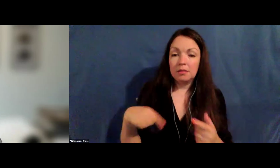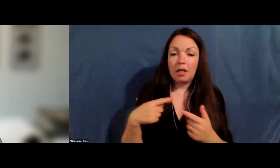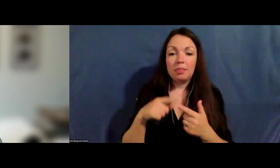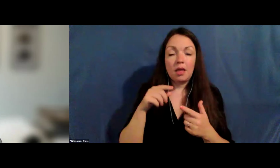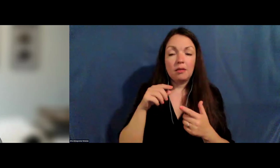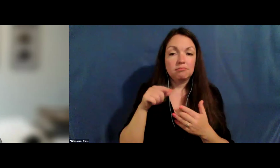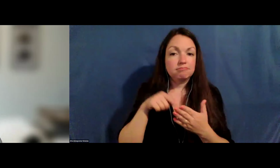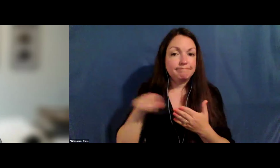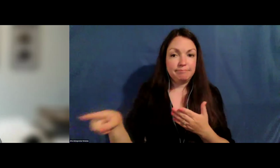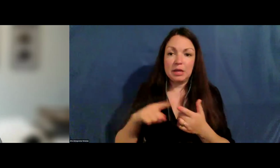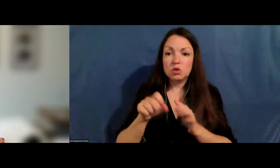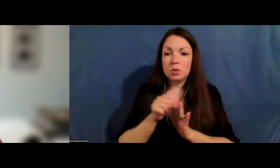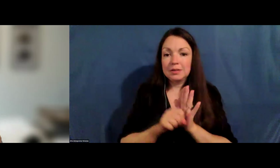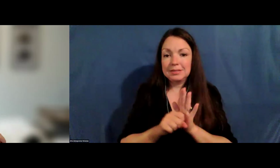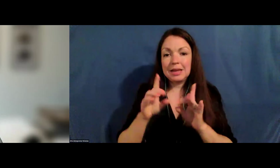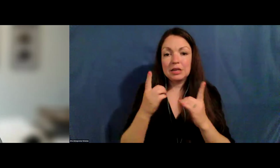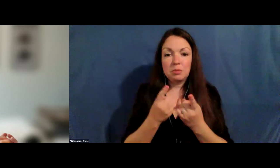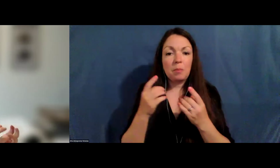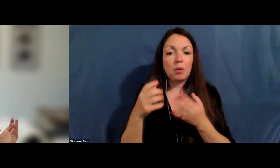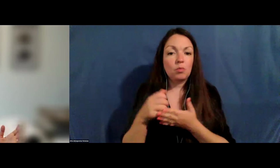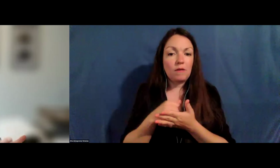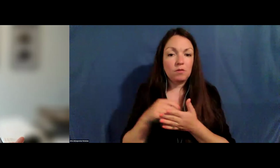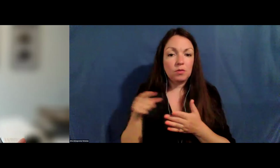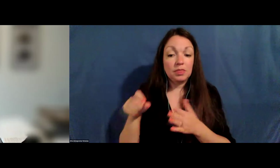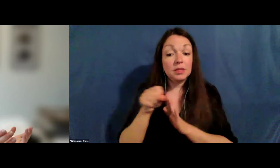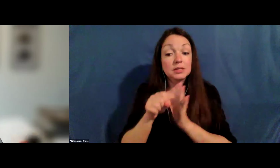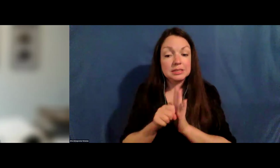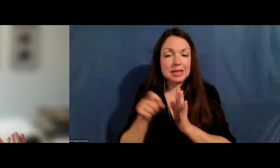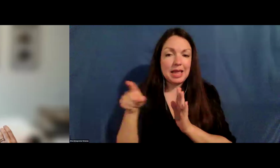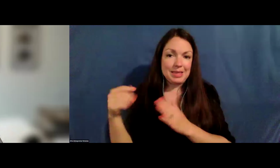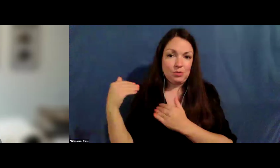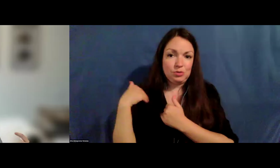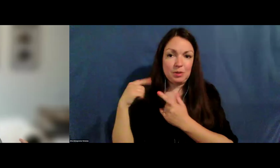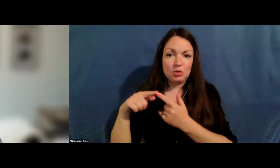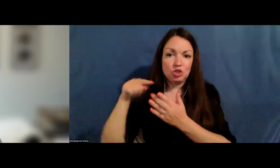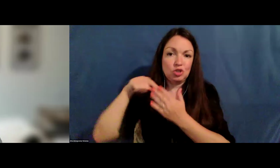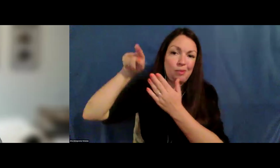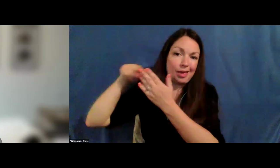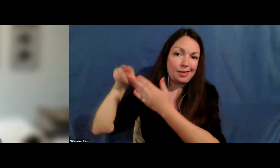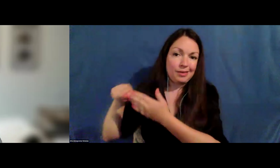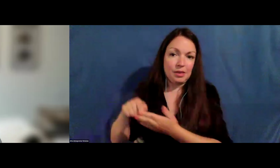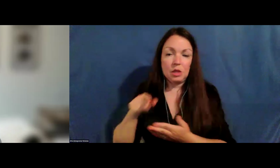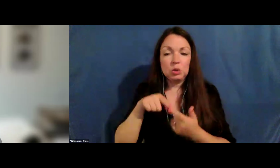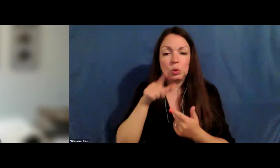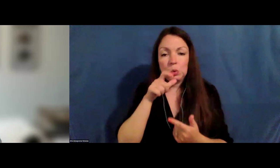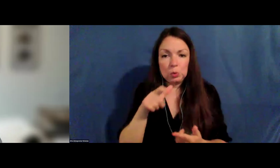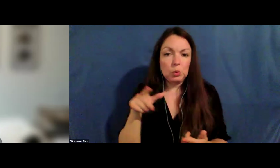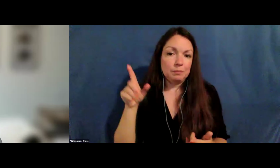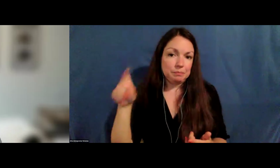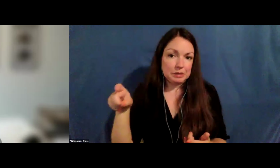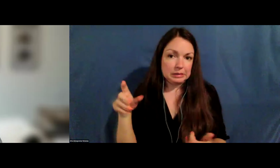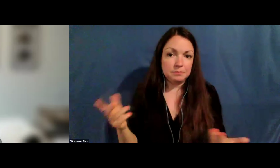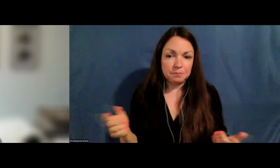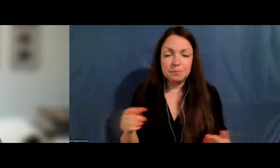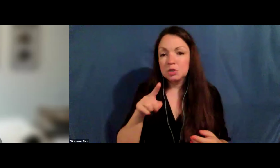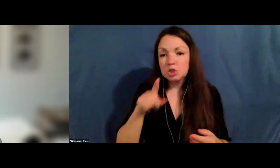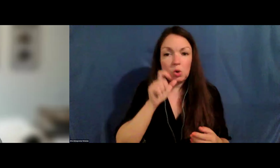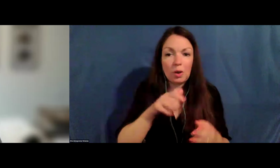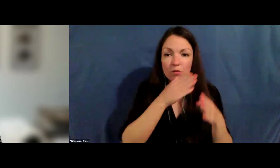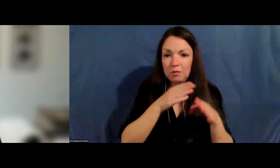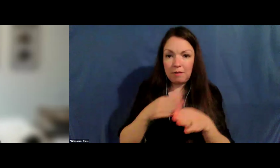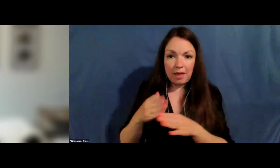state Department of Revenue. And then the state has the obligation to pay out to the localities. There may